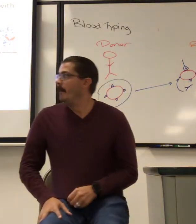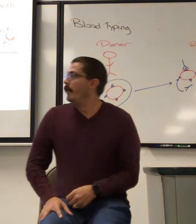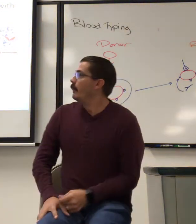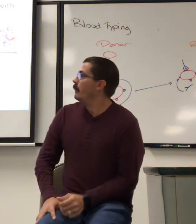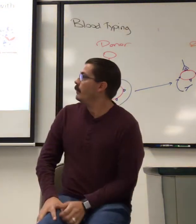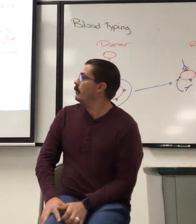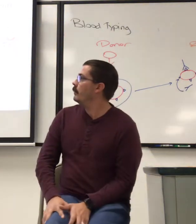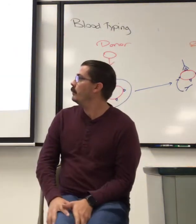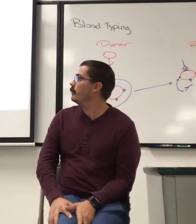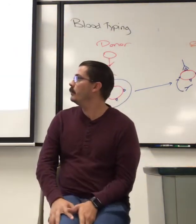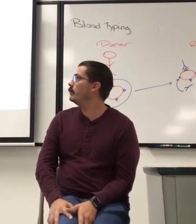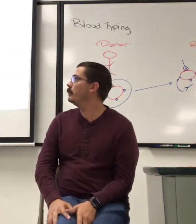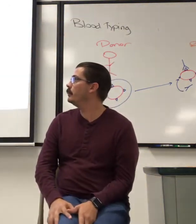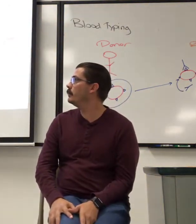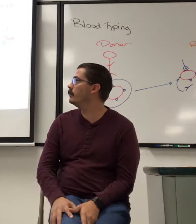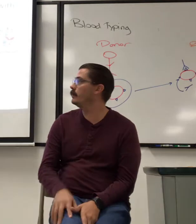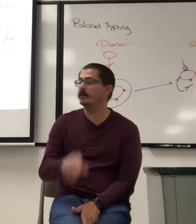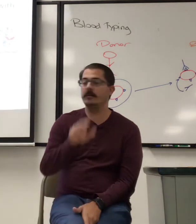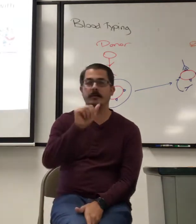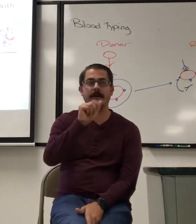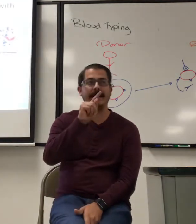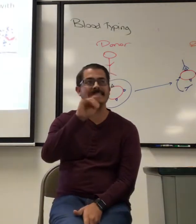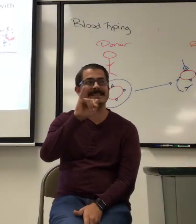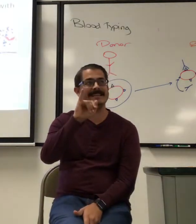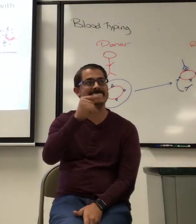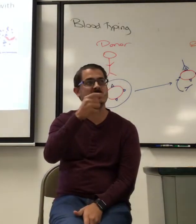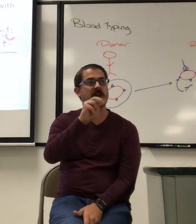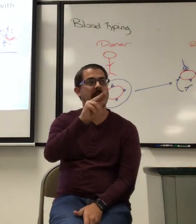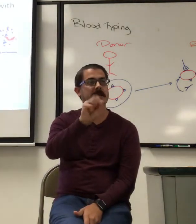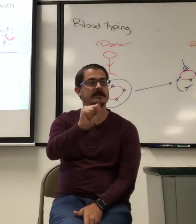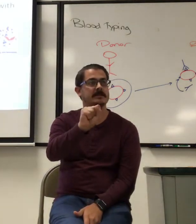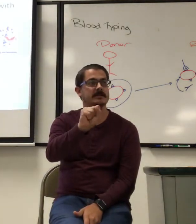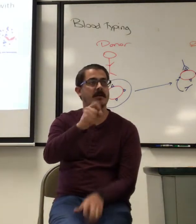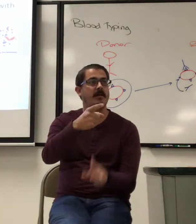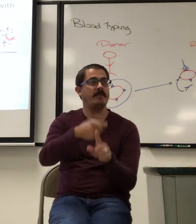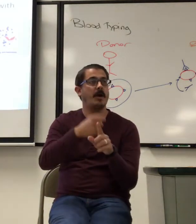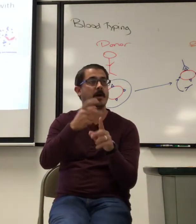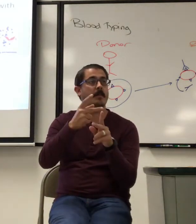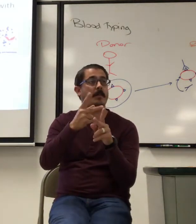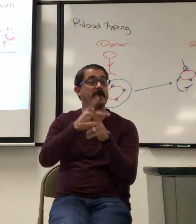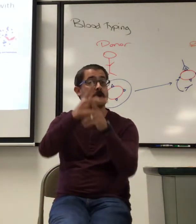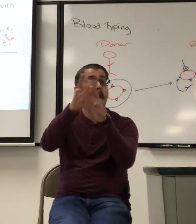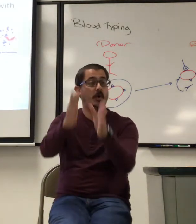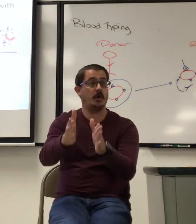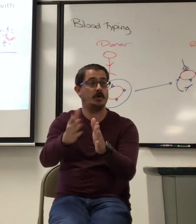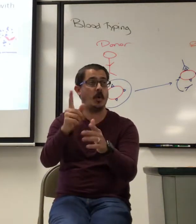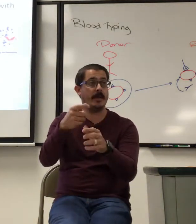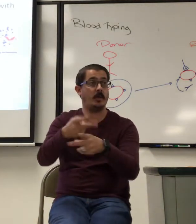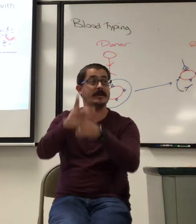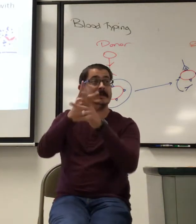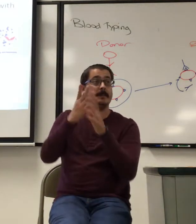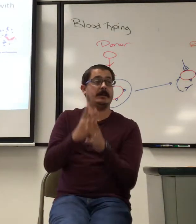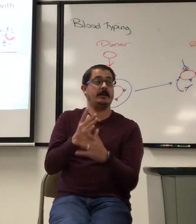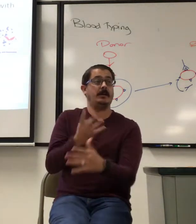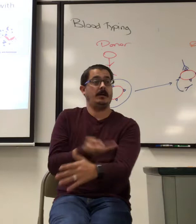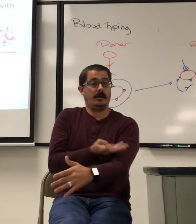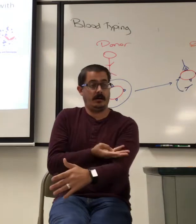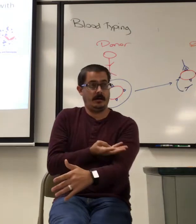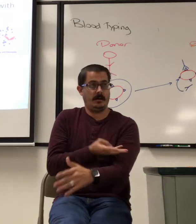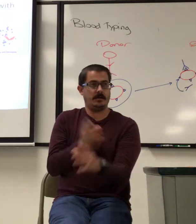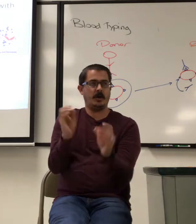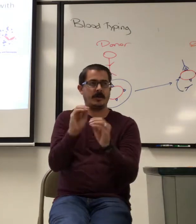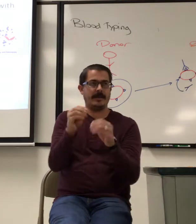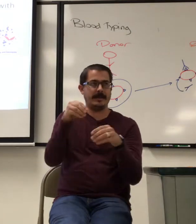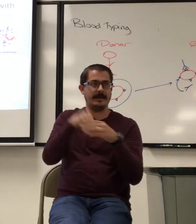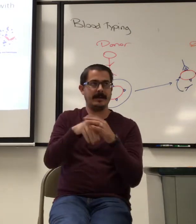The antigens that are on the donor's blood when the recipient receives it, there's nothing